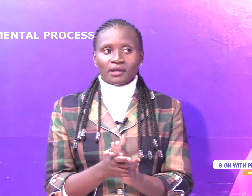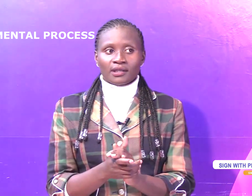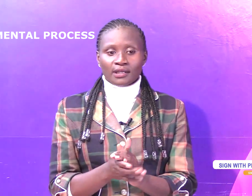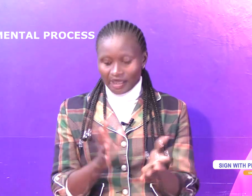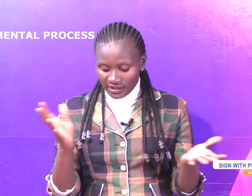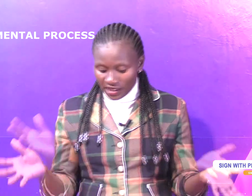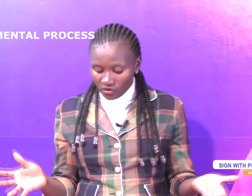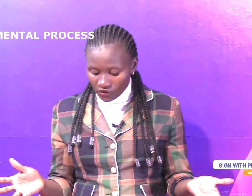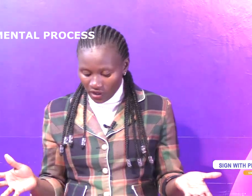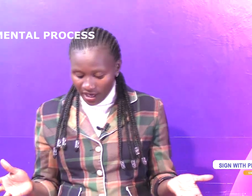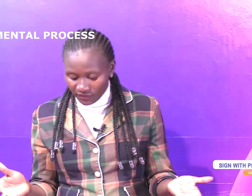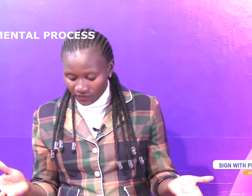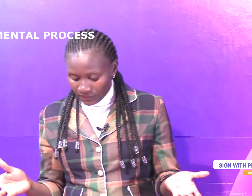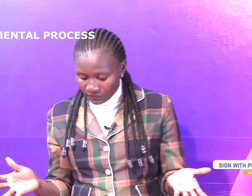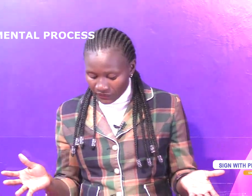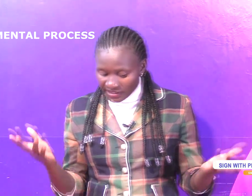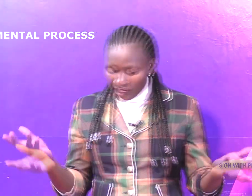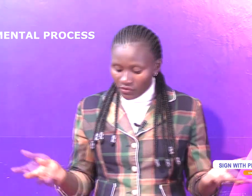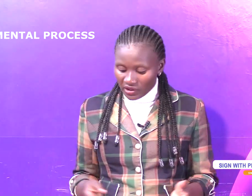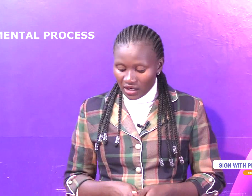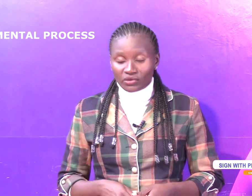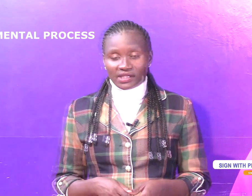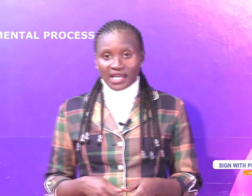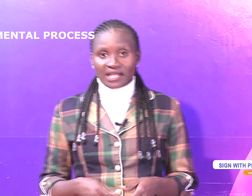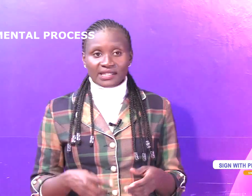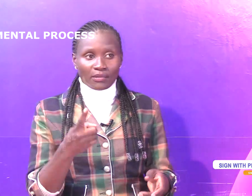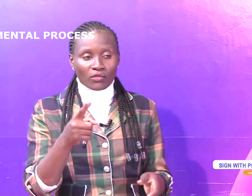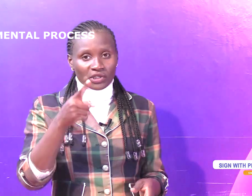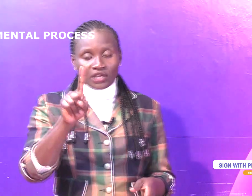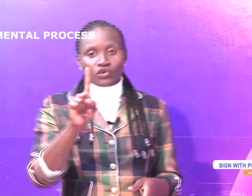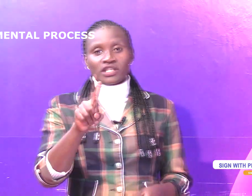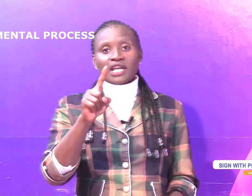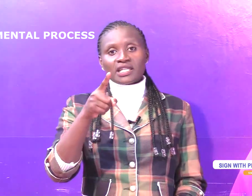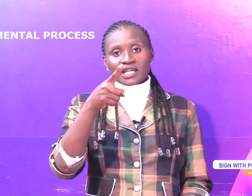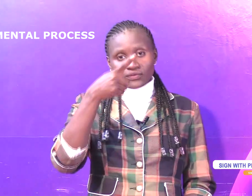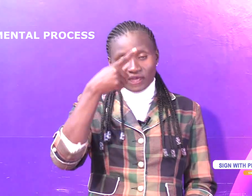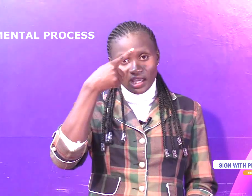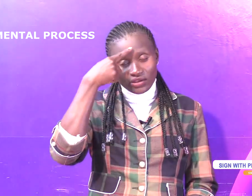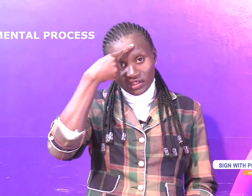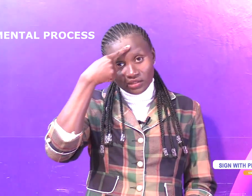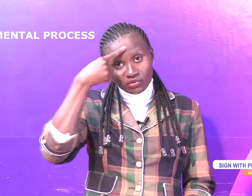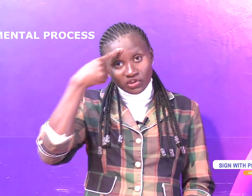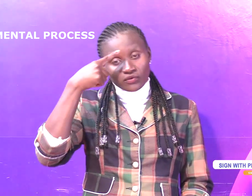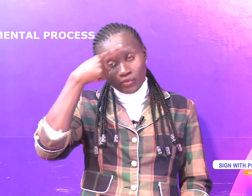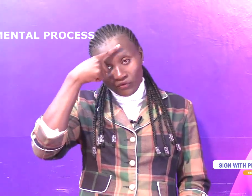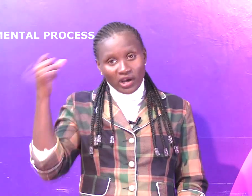And then also have stubborn. How do you sign stubborn? Using an index finger, you just push it from your forehead, and then